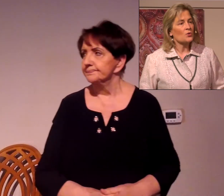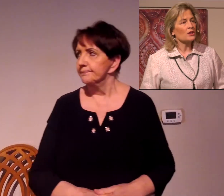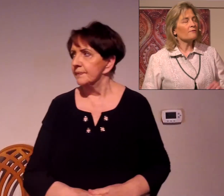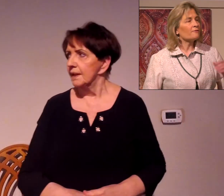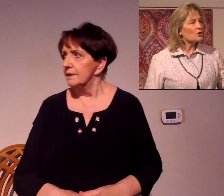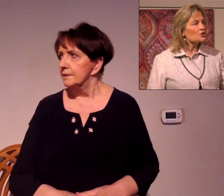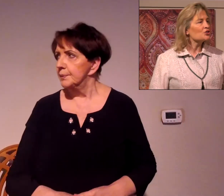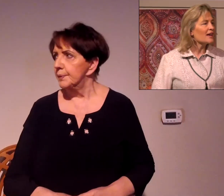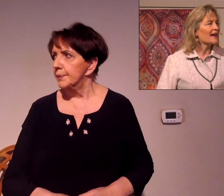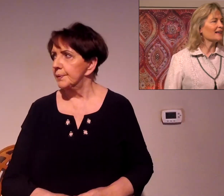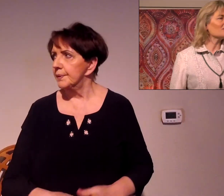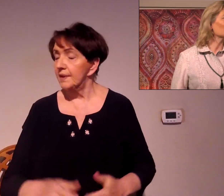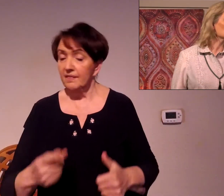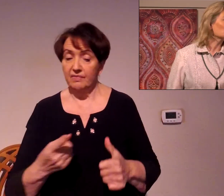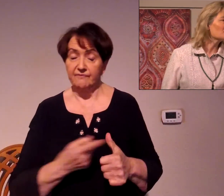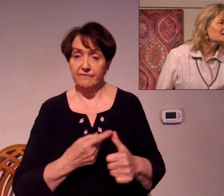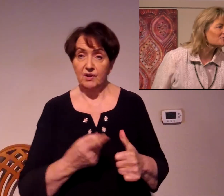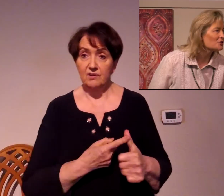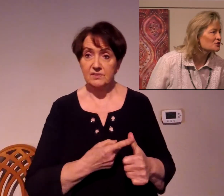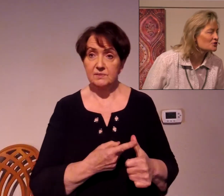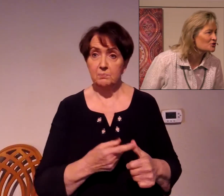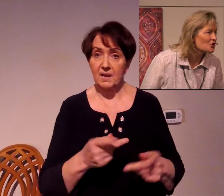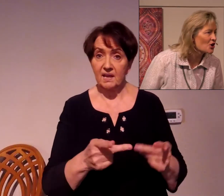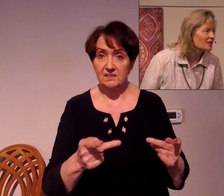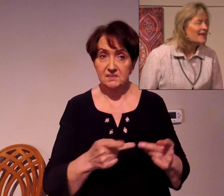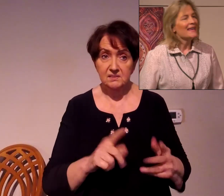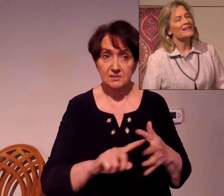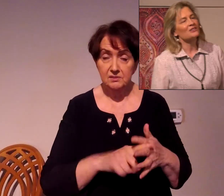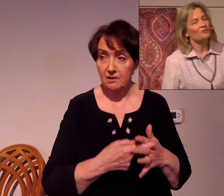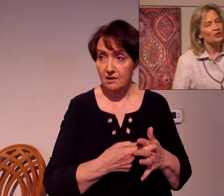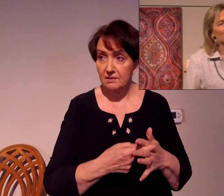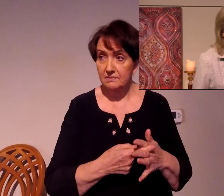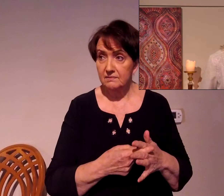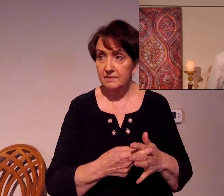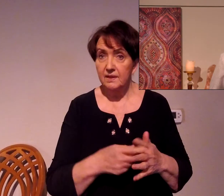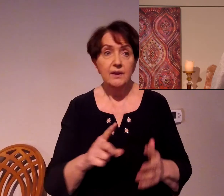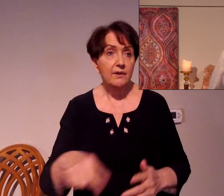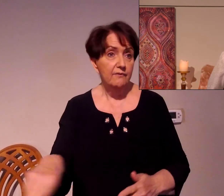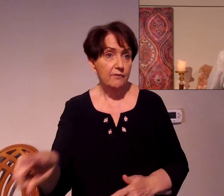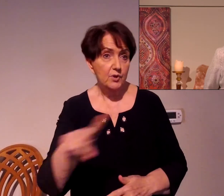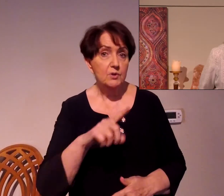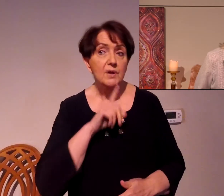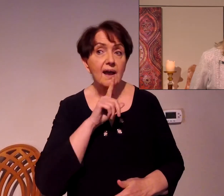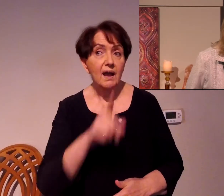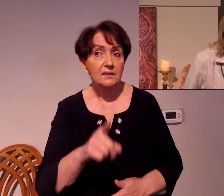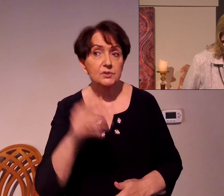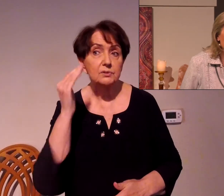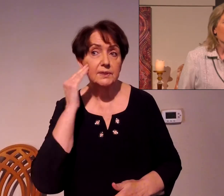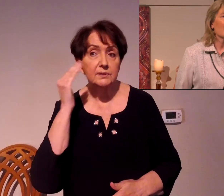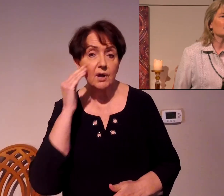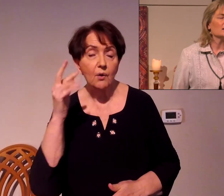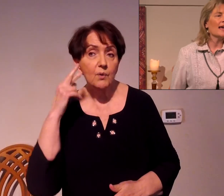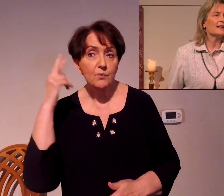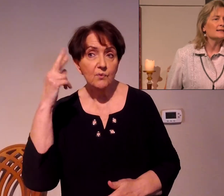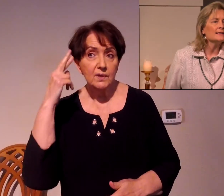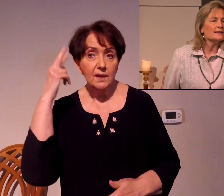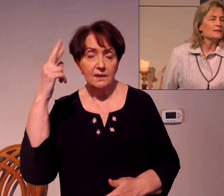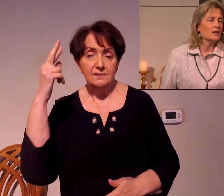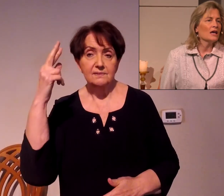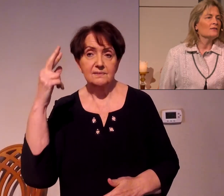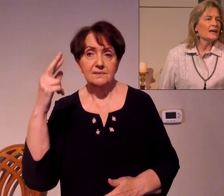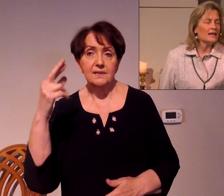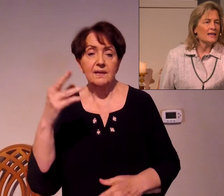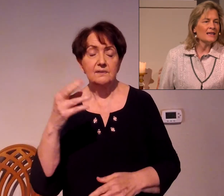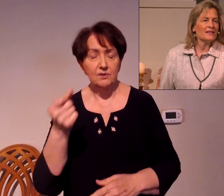And so the first place for us to start is for you to actually know and realize and